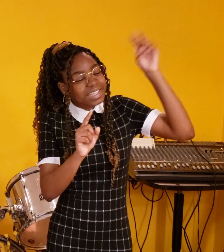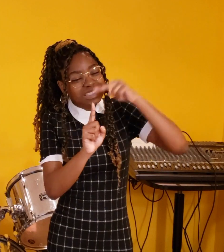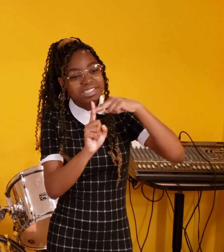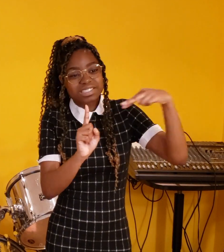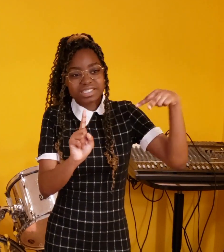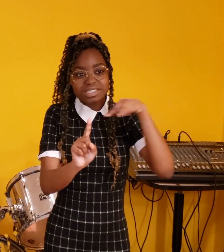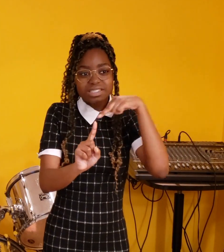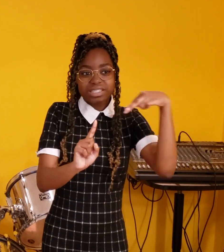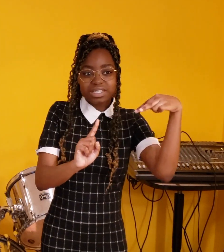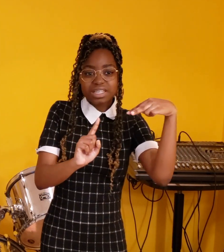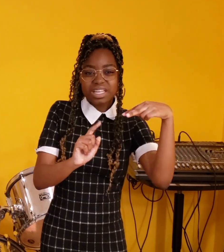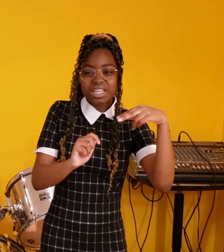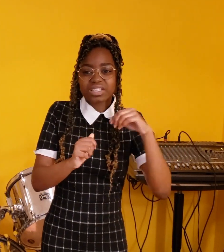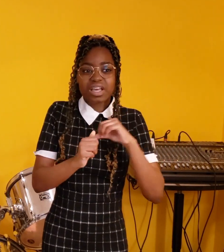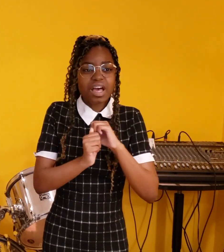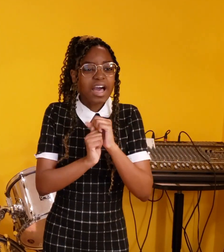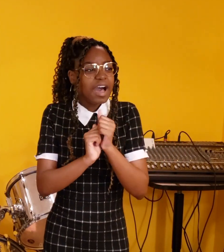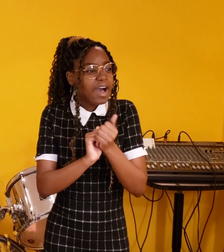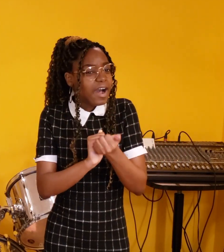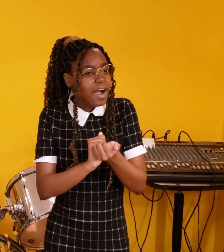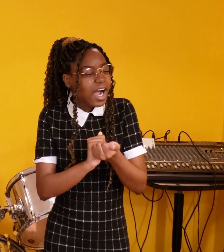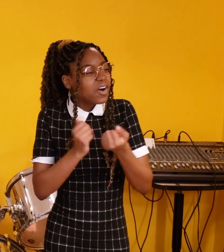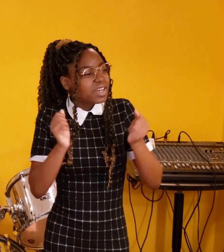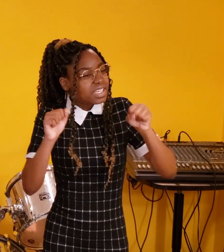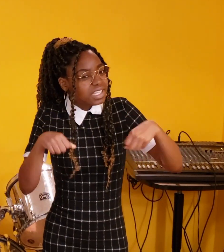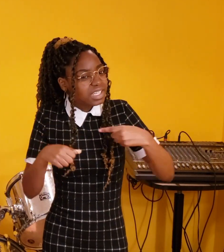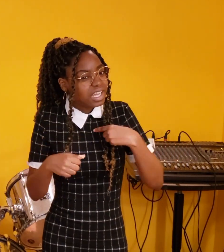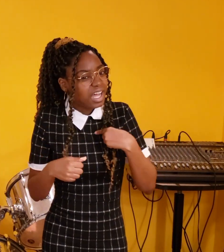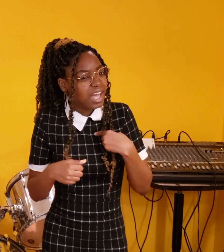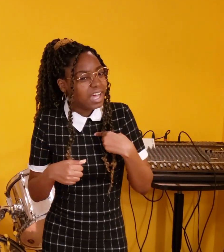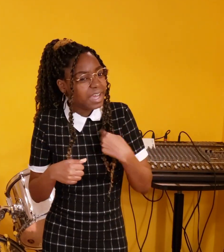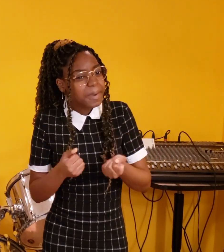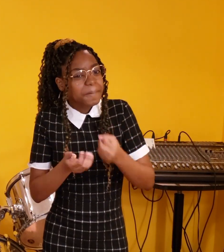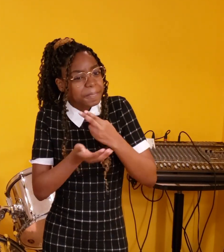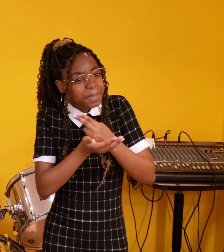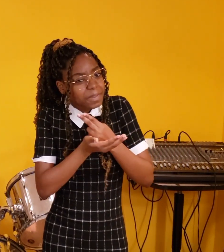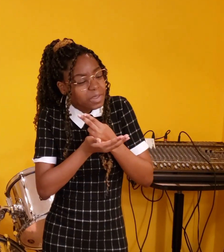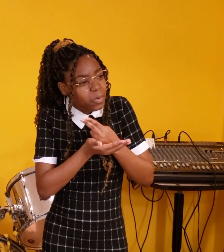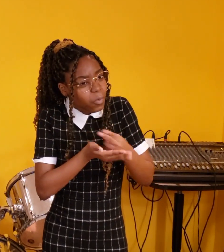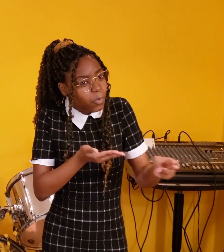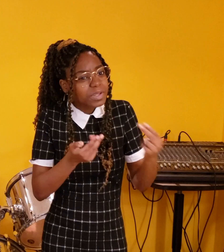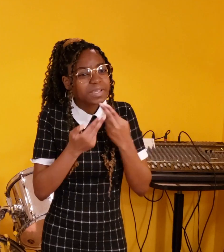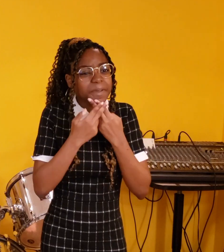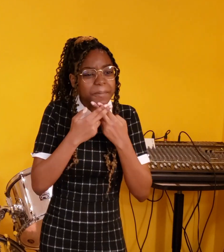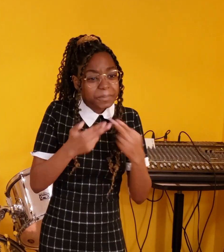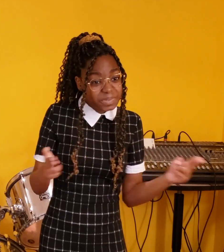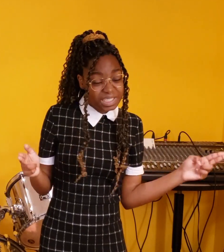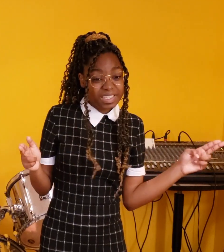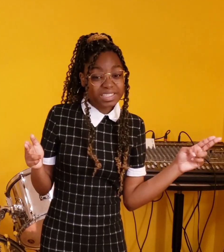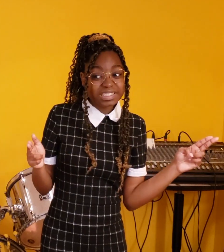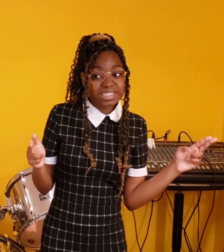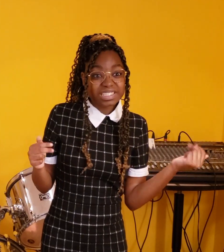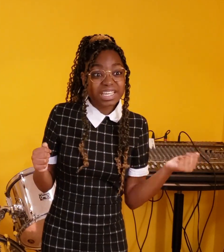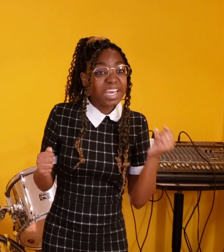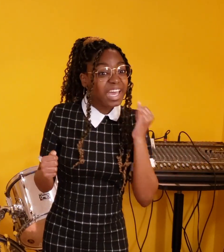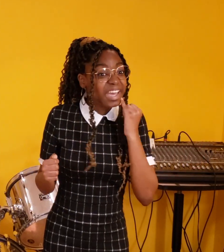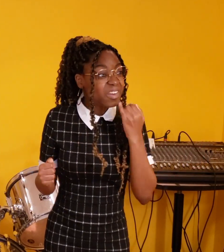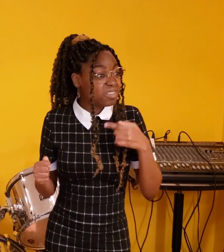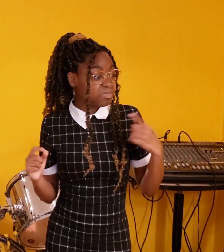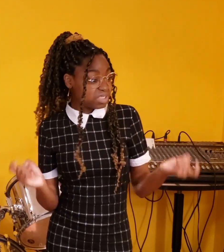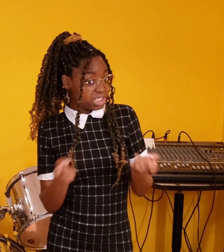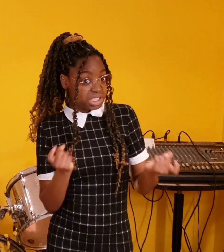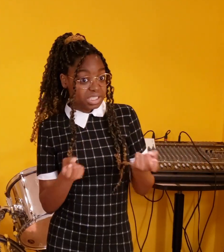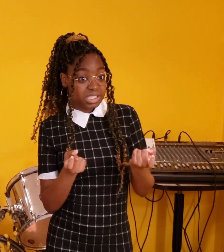How am I going to be holy when I'm full of sin? When you are full of sin, how are we going to be blameless? But you see, what he's saying is